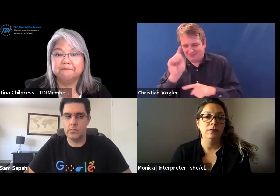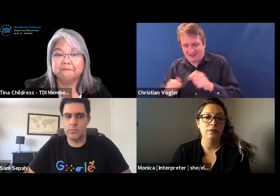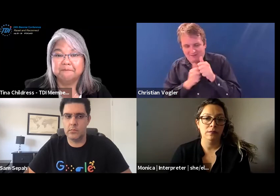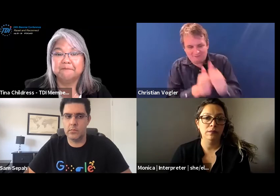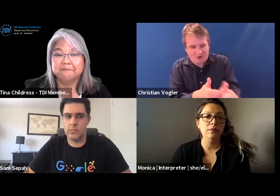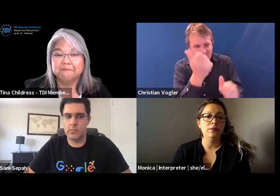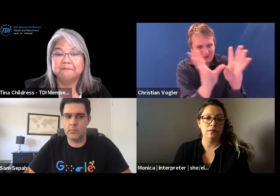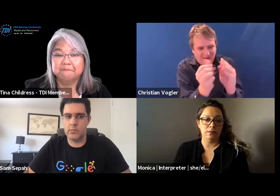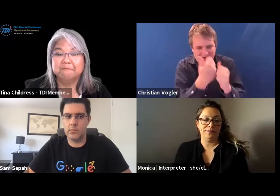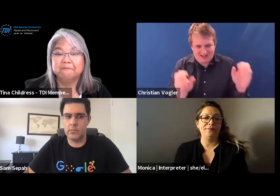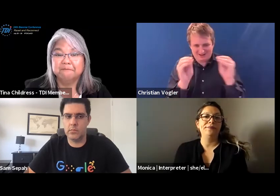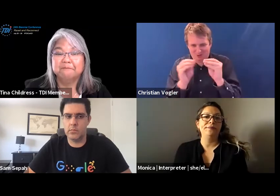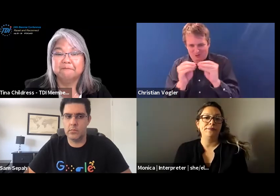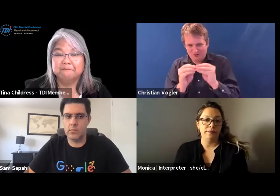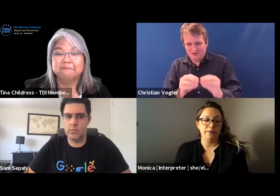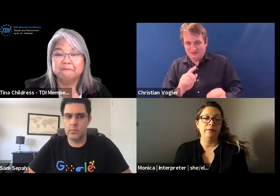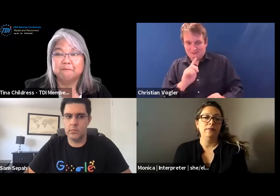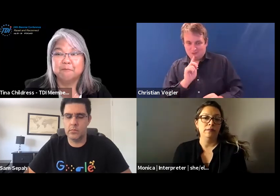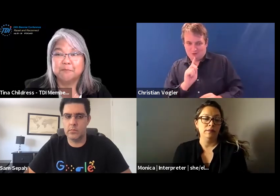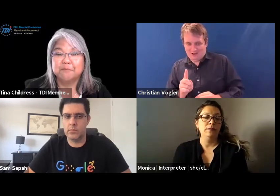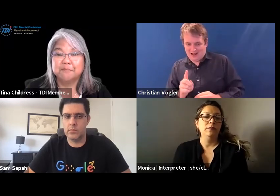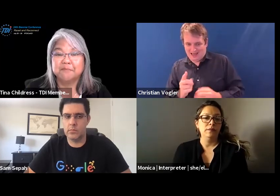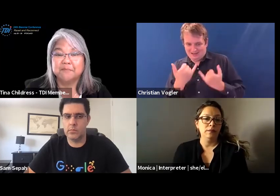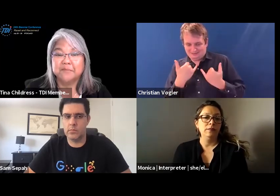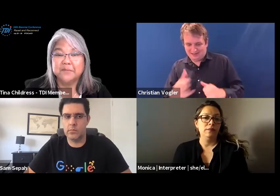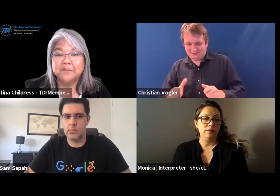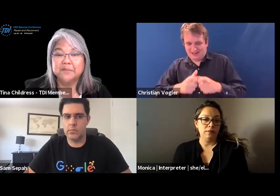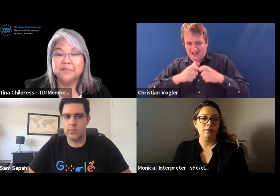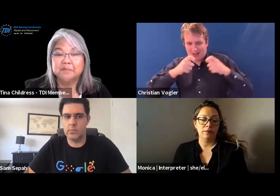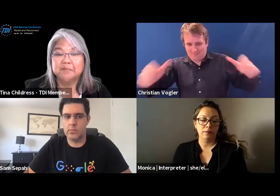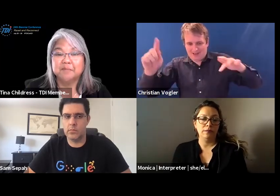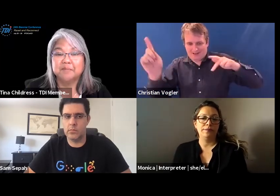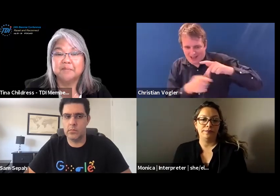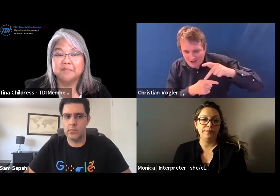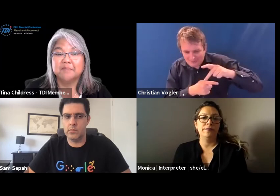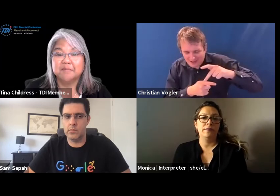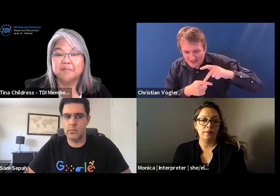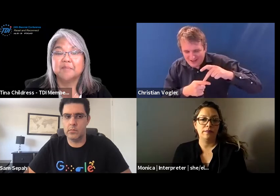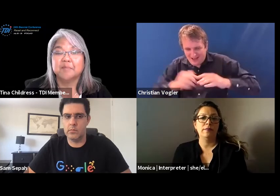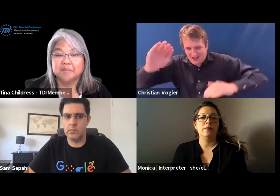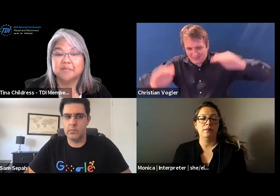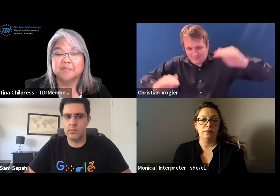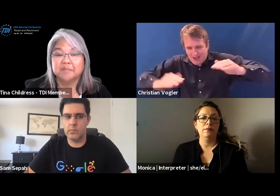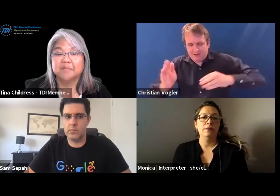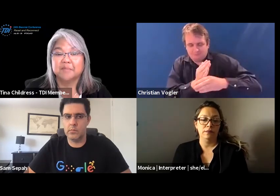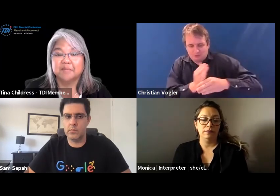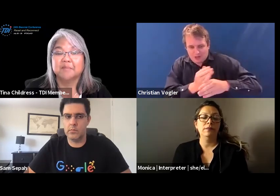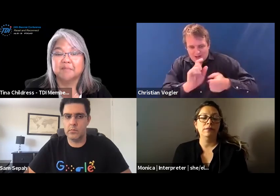up and everything, and it's hard to follow along in the meetings anymore. And it's still a big gap in the